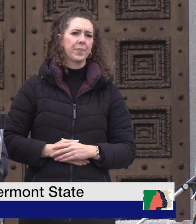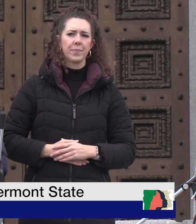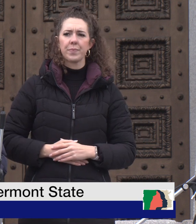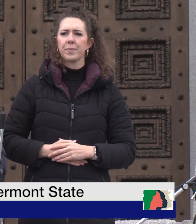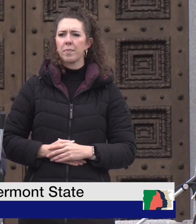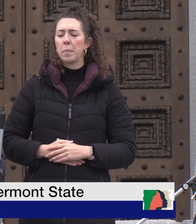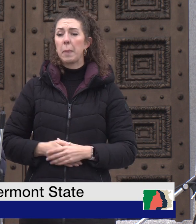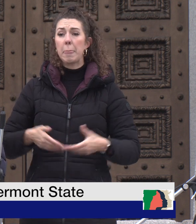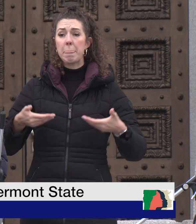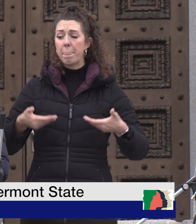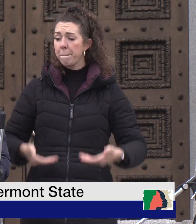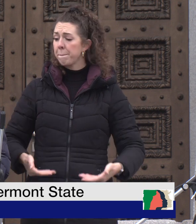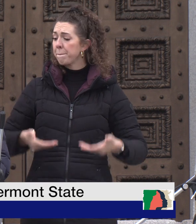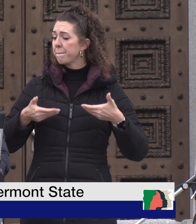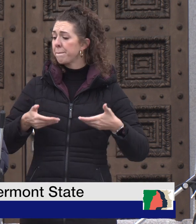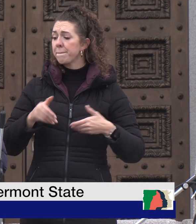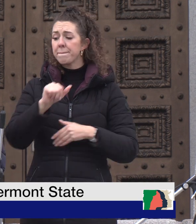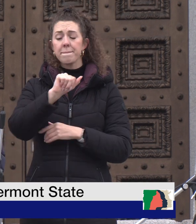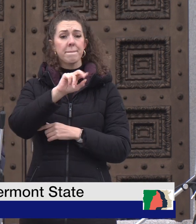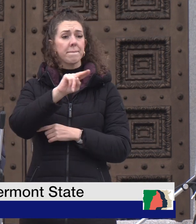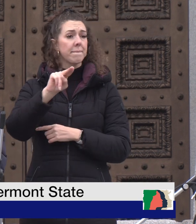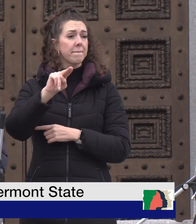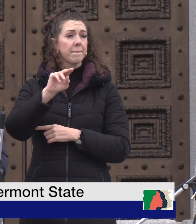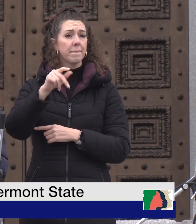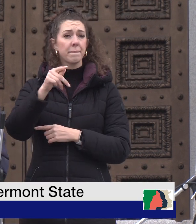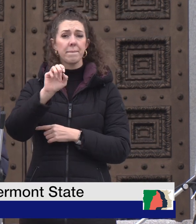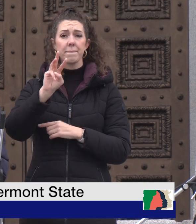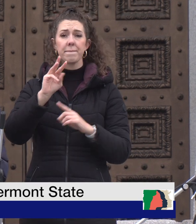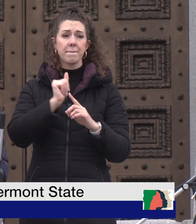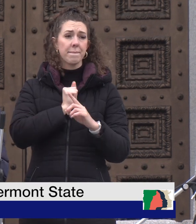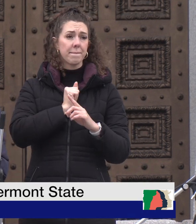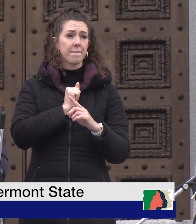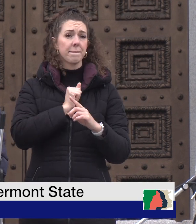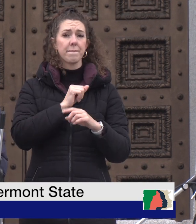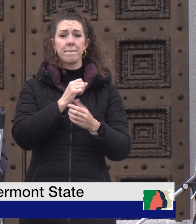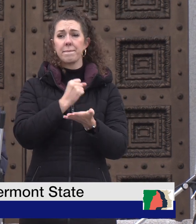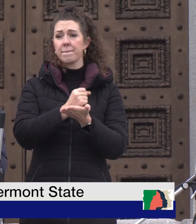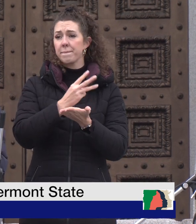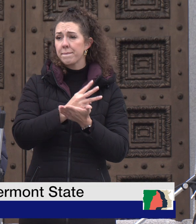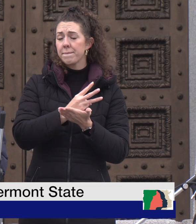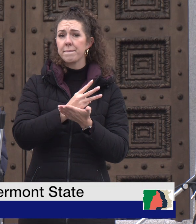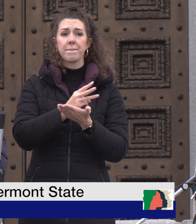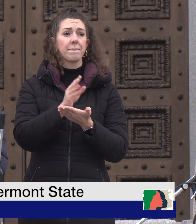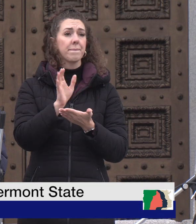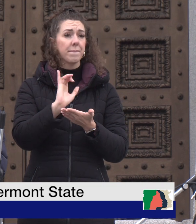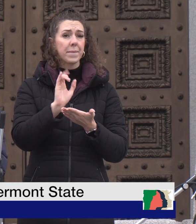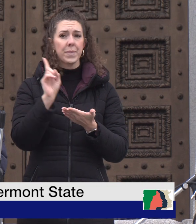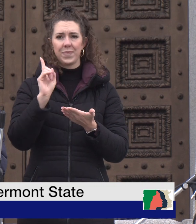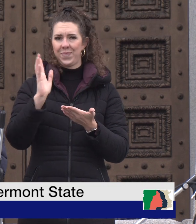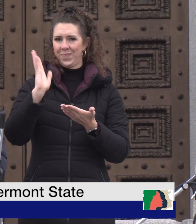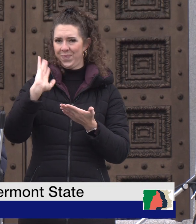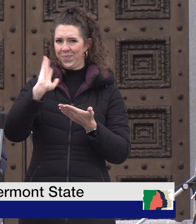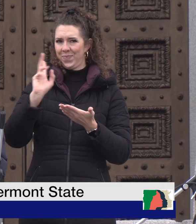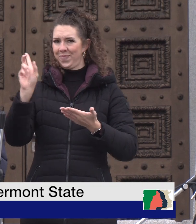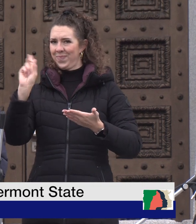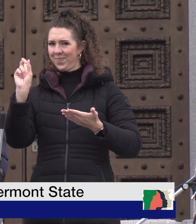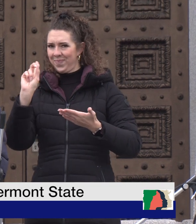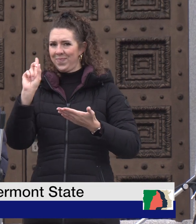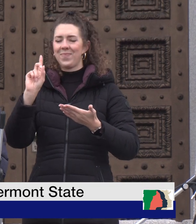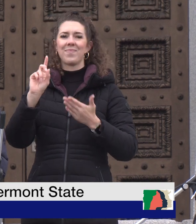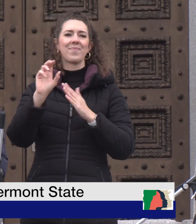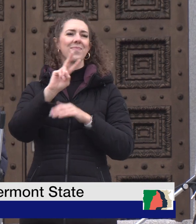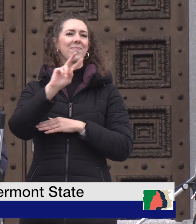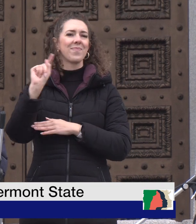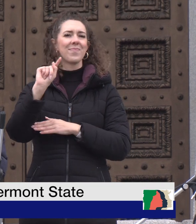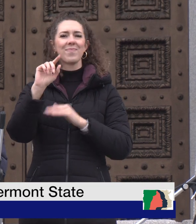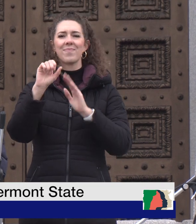I'm Ann Pugh, a social worker, and as Melinda said, a retired Democratic Vermont state